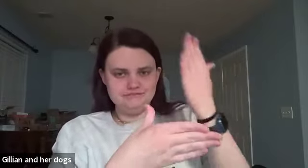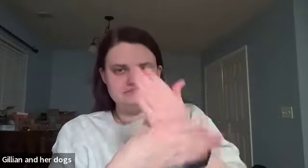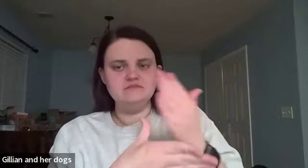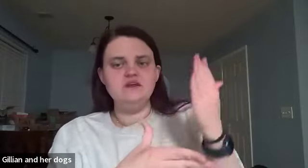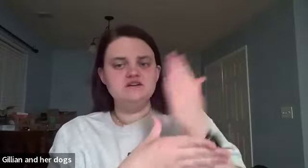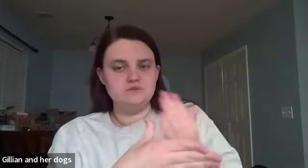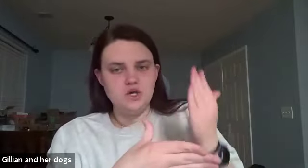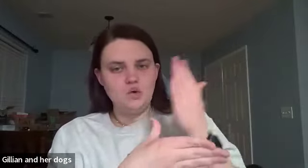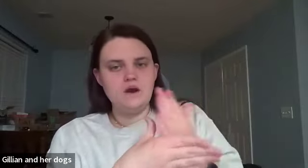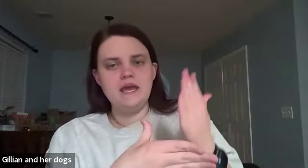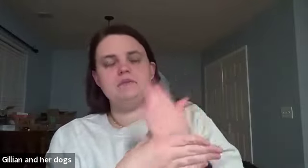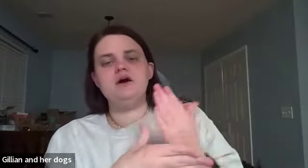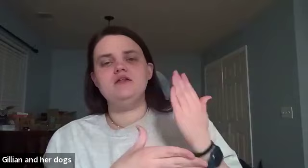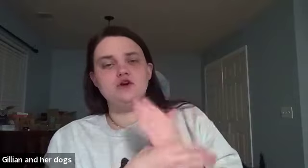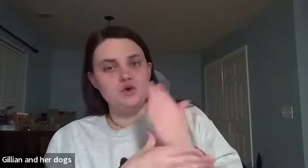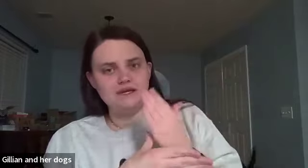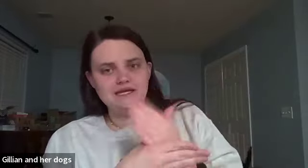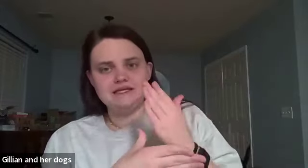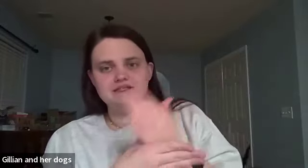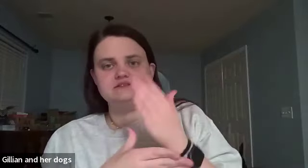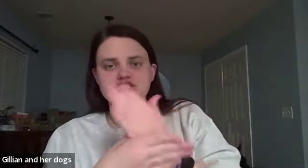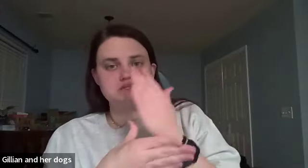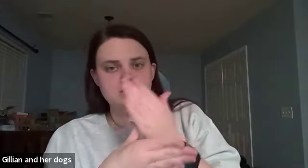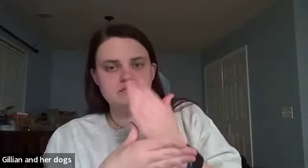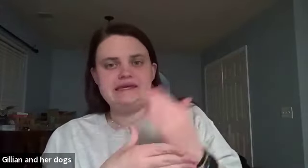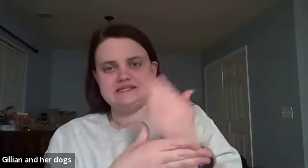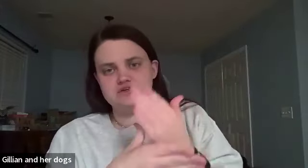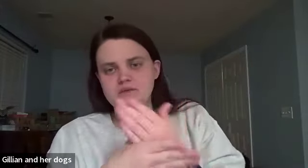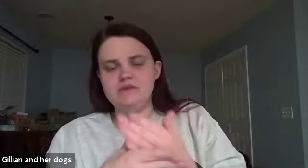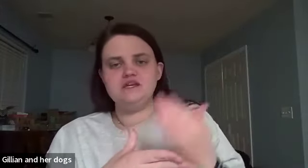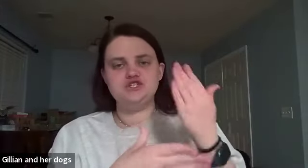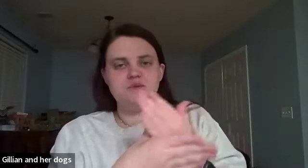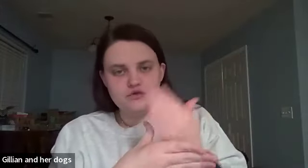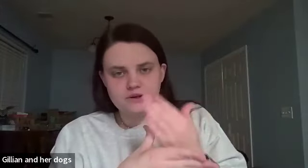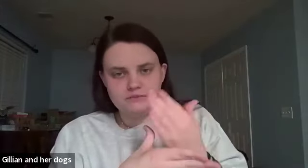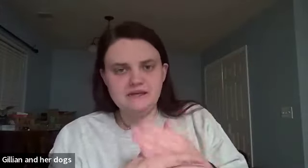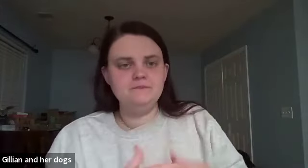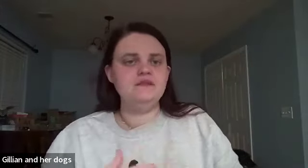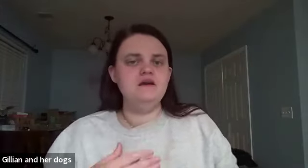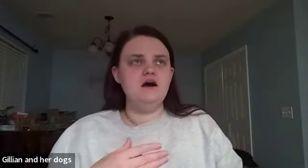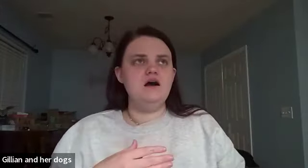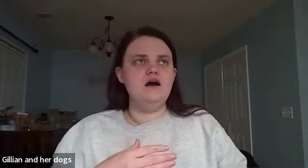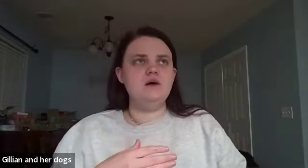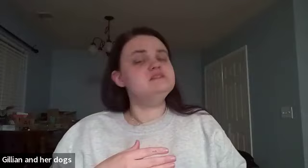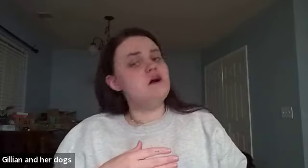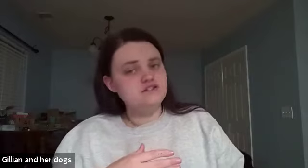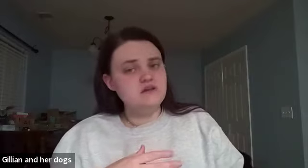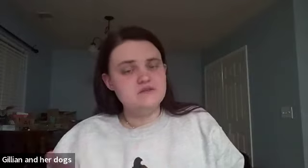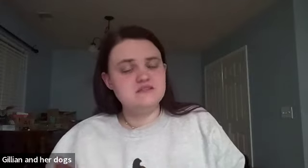continuation. So annoy, bother, annoying. She's annoying me. He's annoying me. She's bothering me. This also can be the